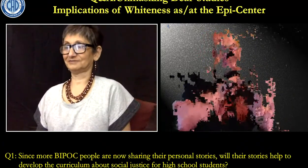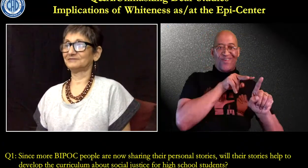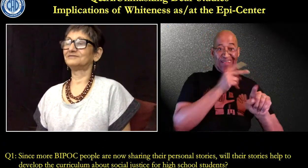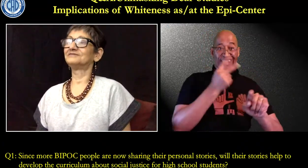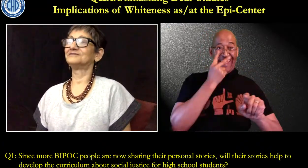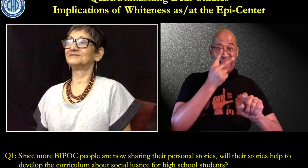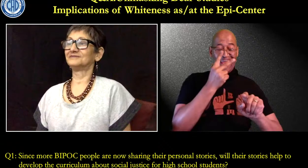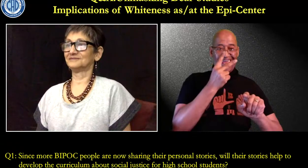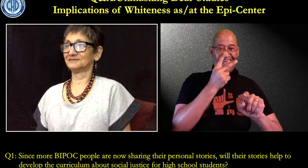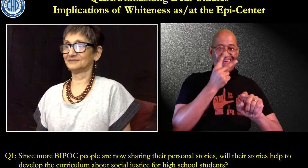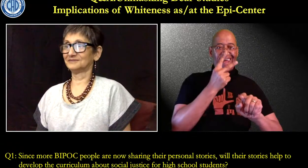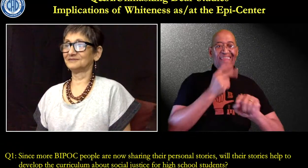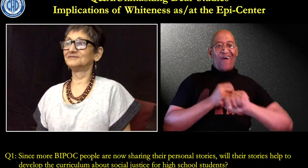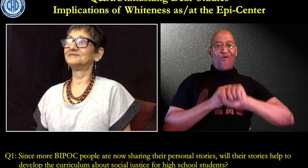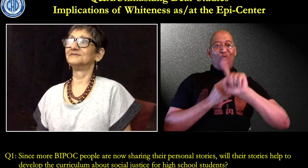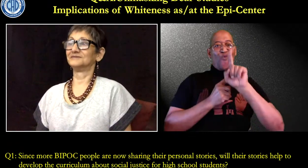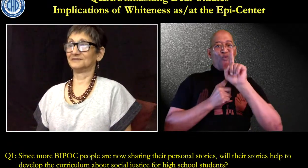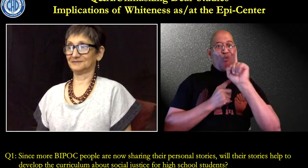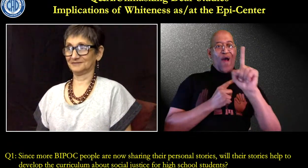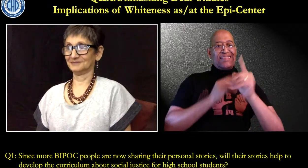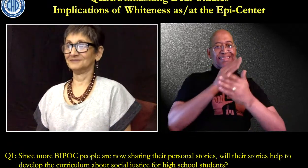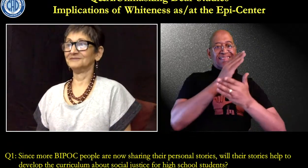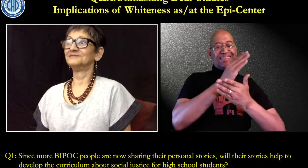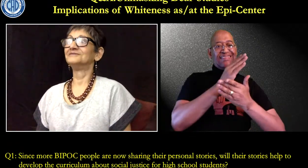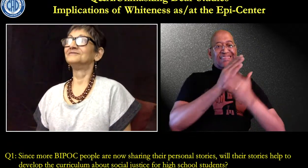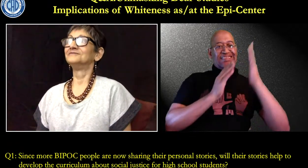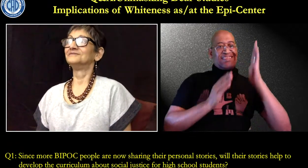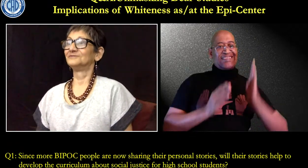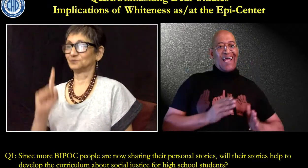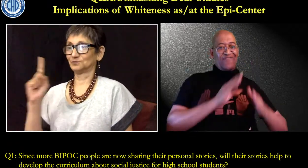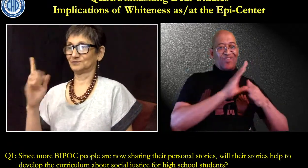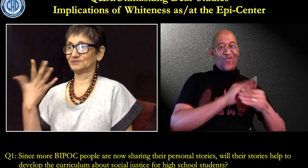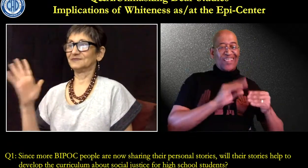So you can see that there is deaf history there, and you can see that.